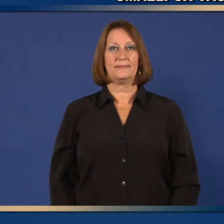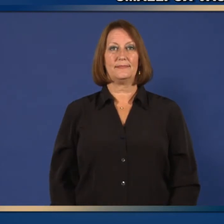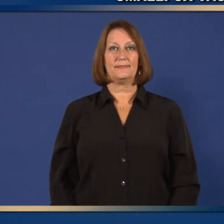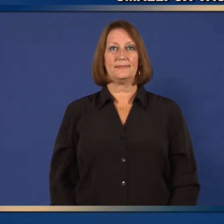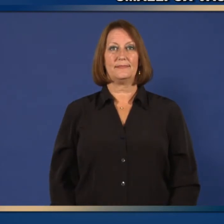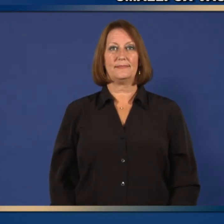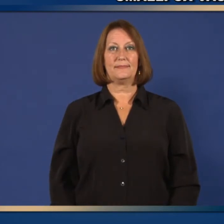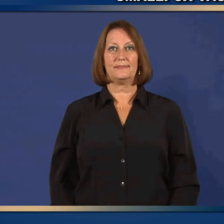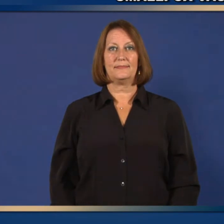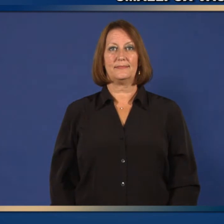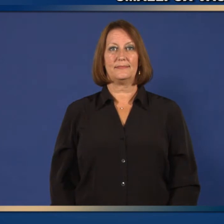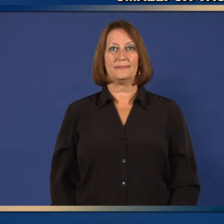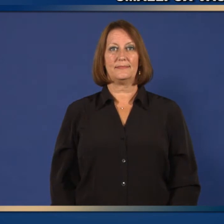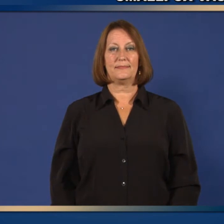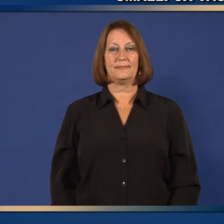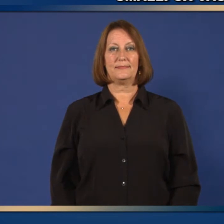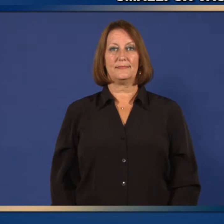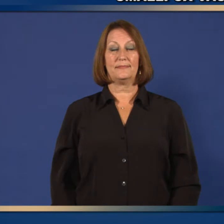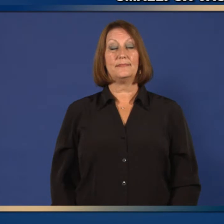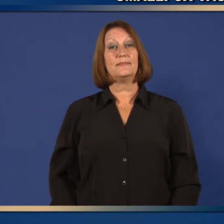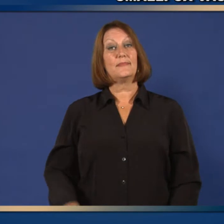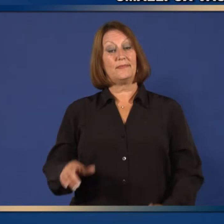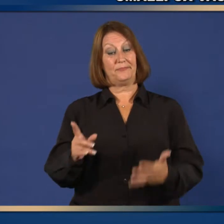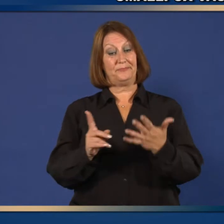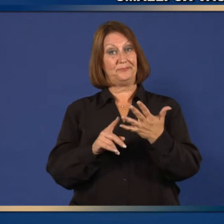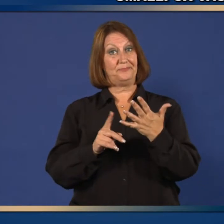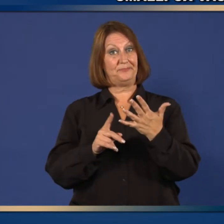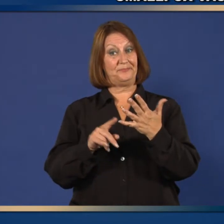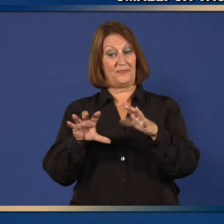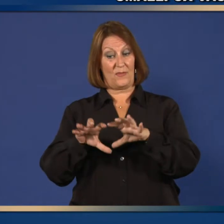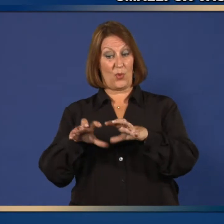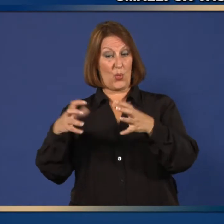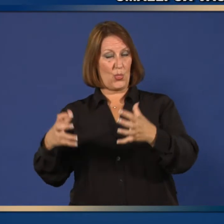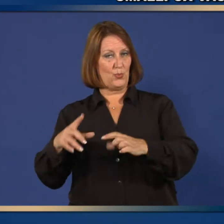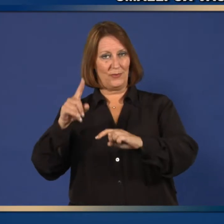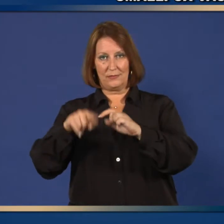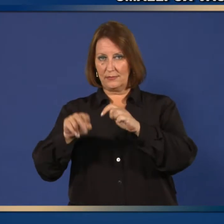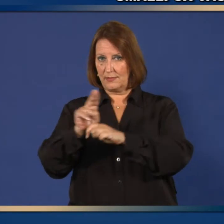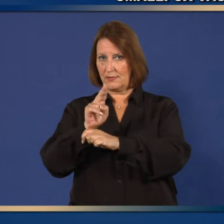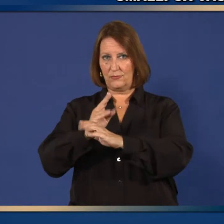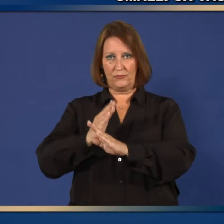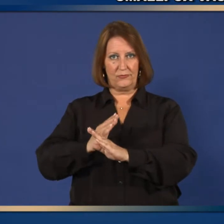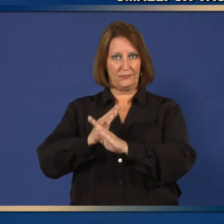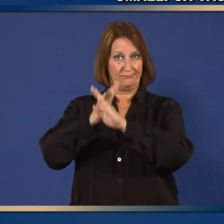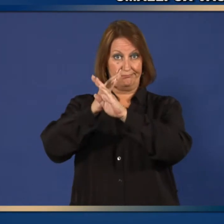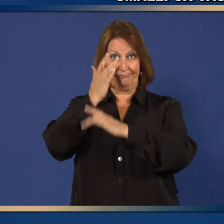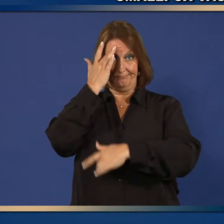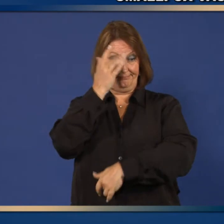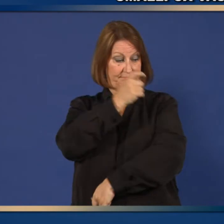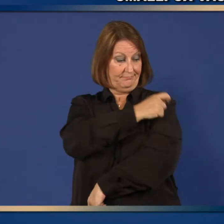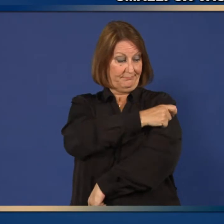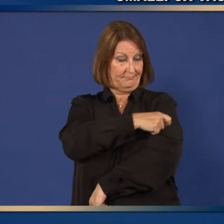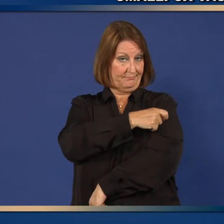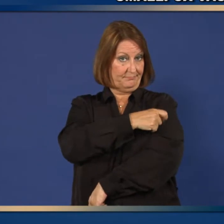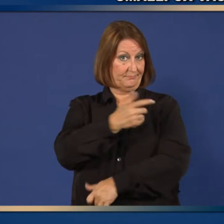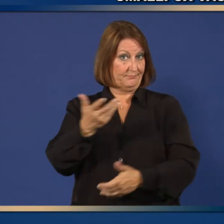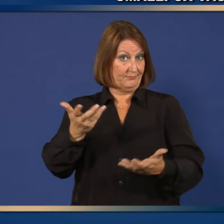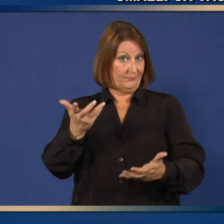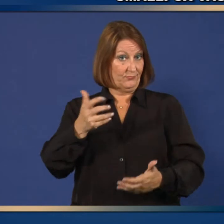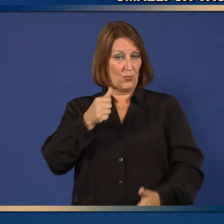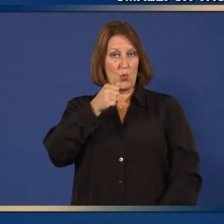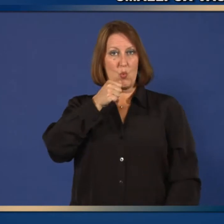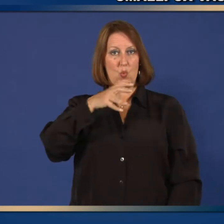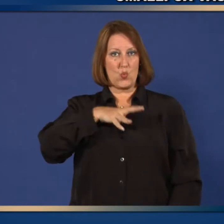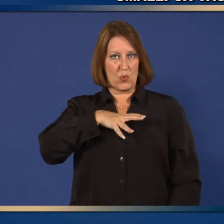You should not get the smallpox vaccine if you are pregnant or